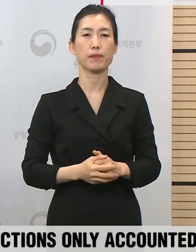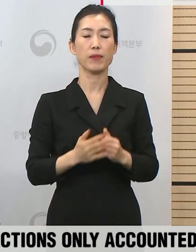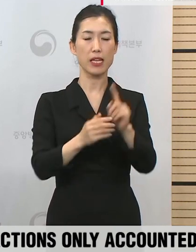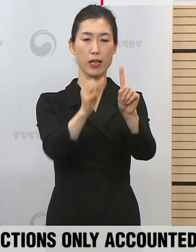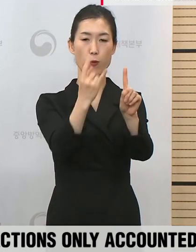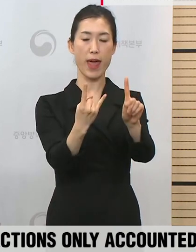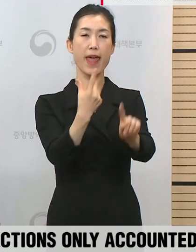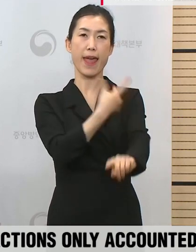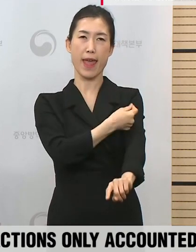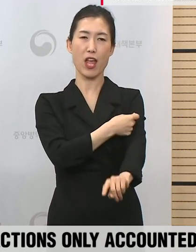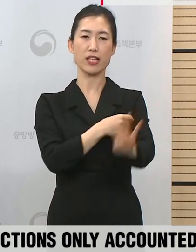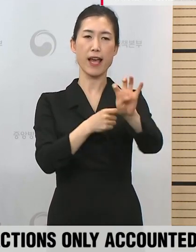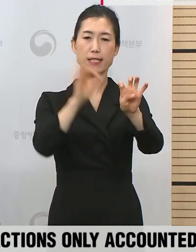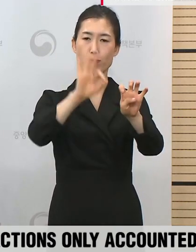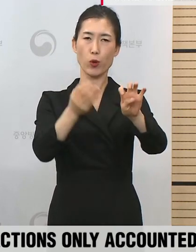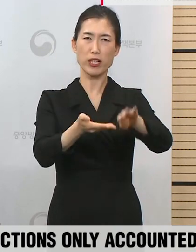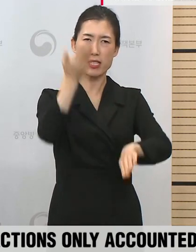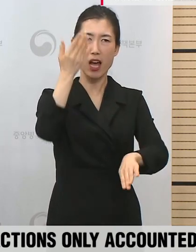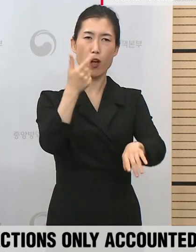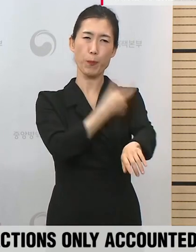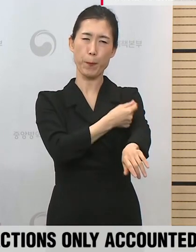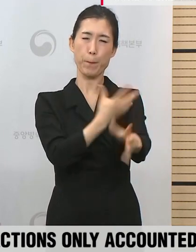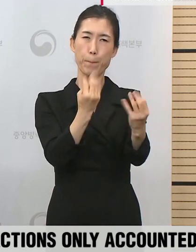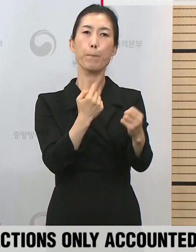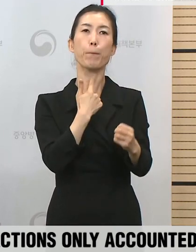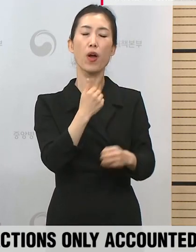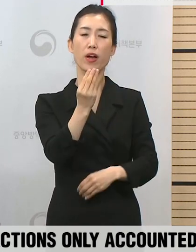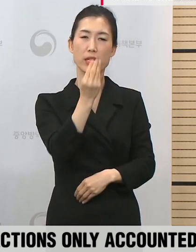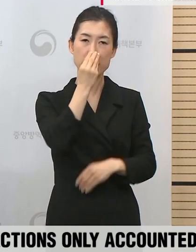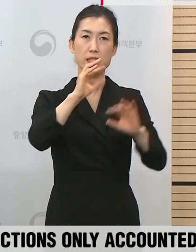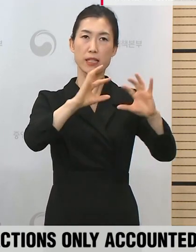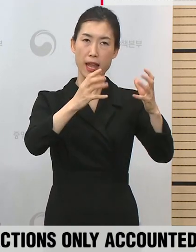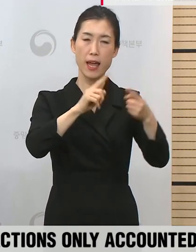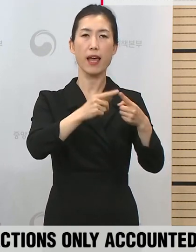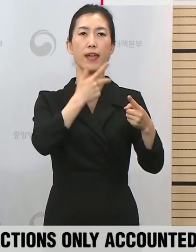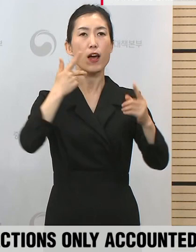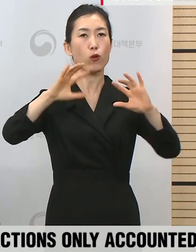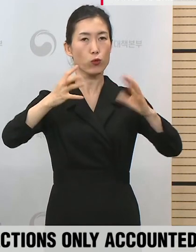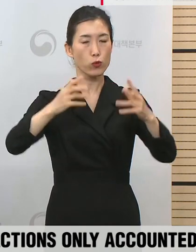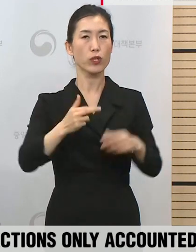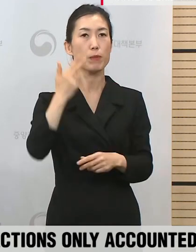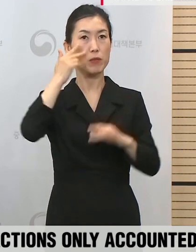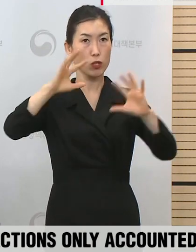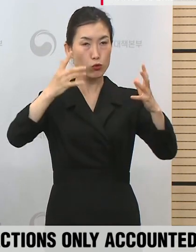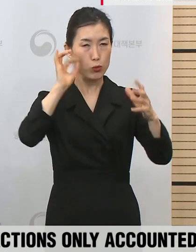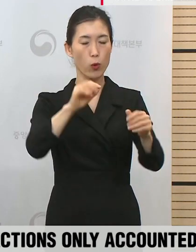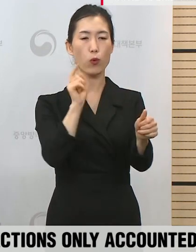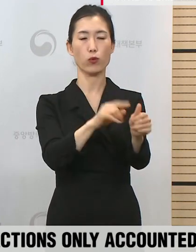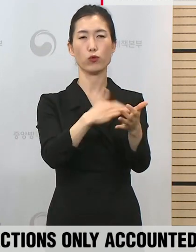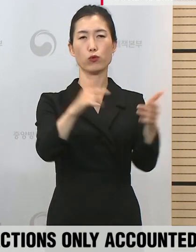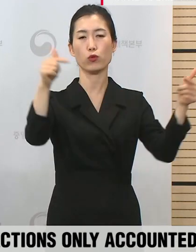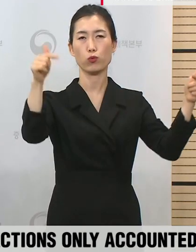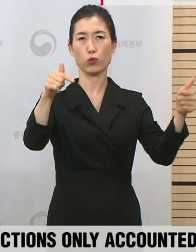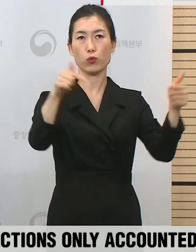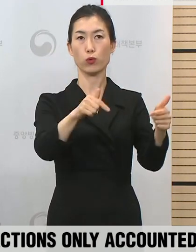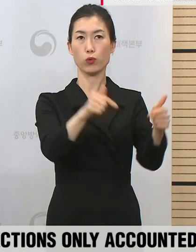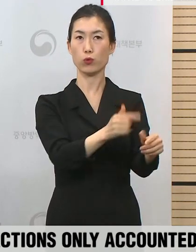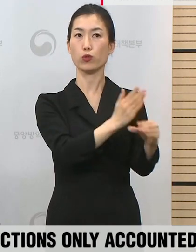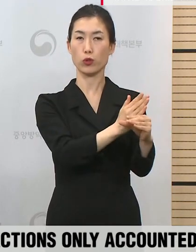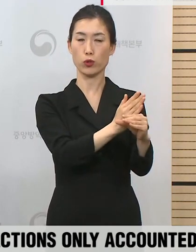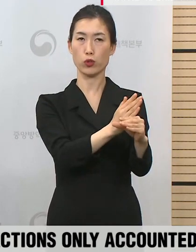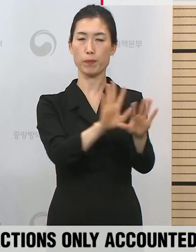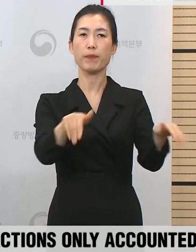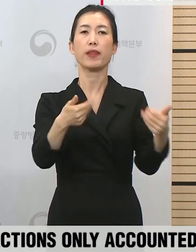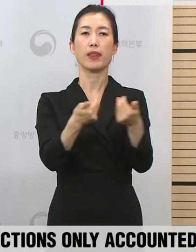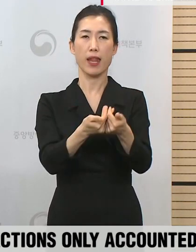trends for these countries. And we believe that in Israel, they have a very high vaccination